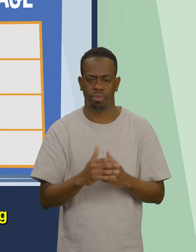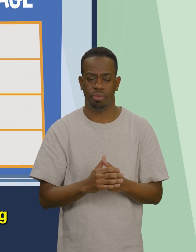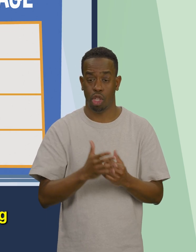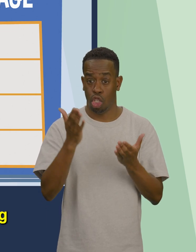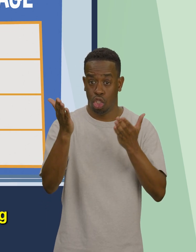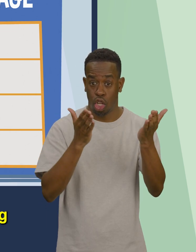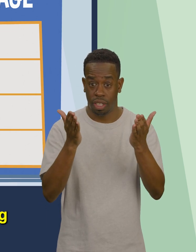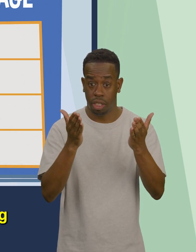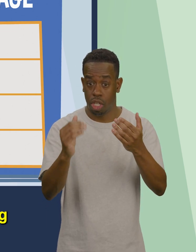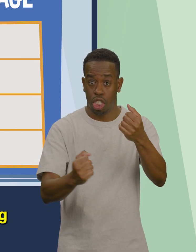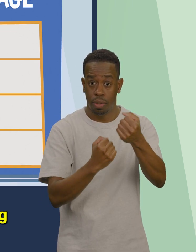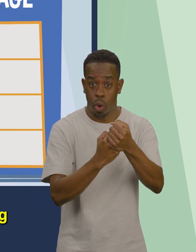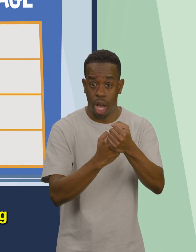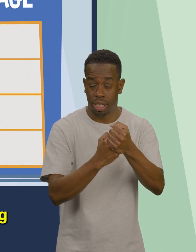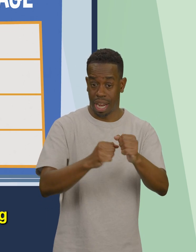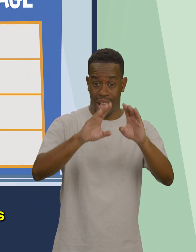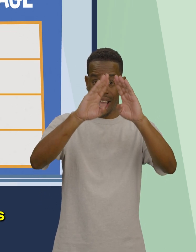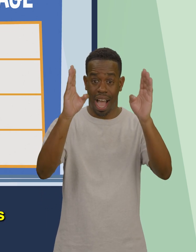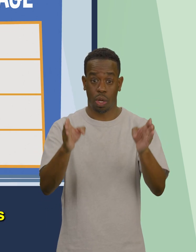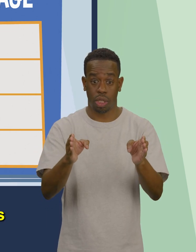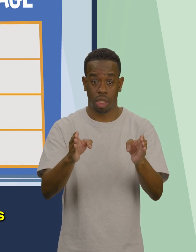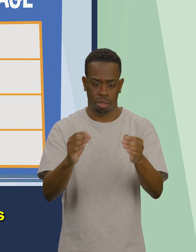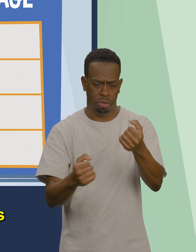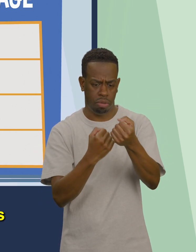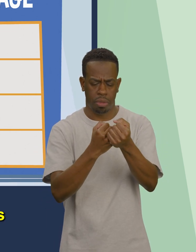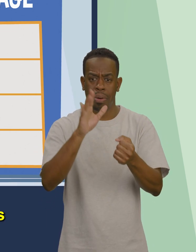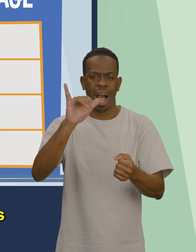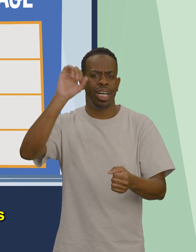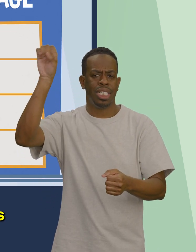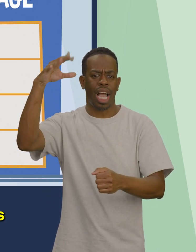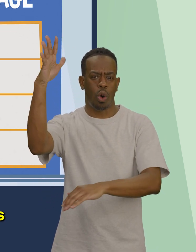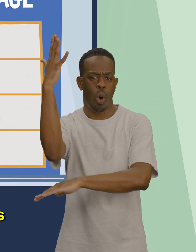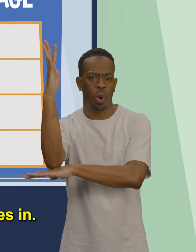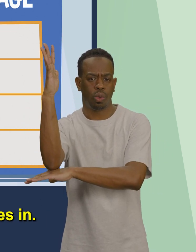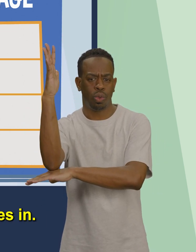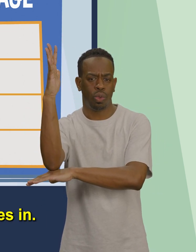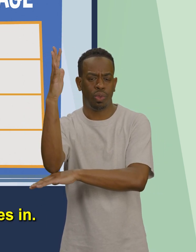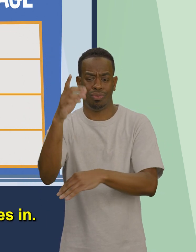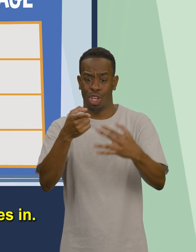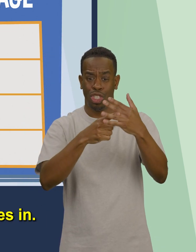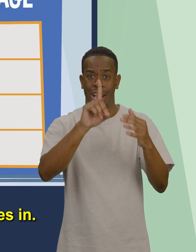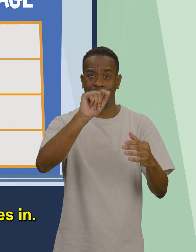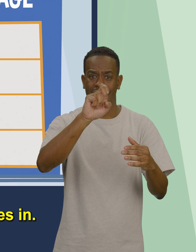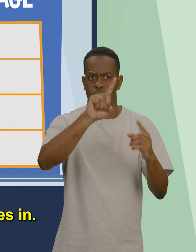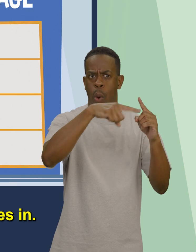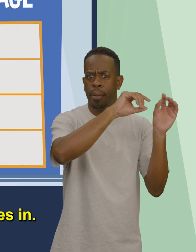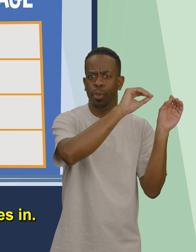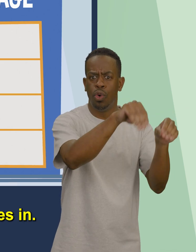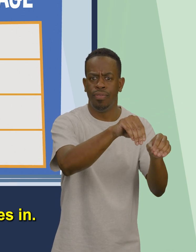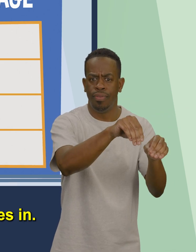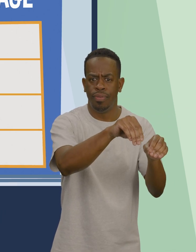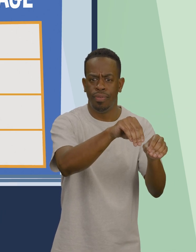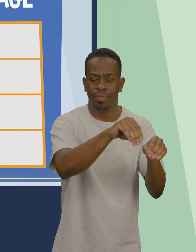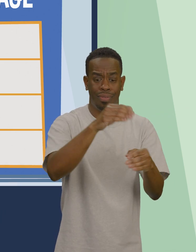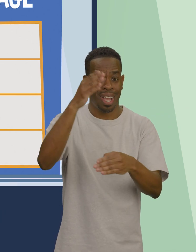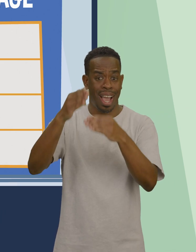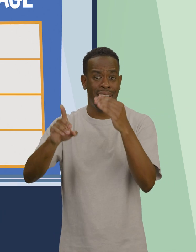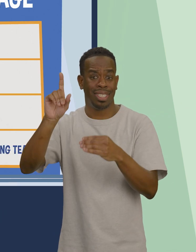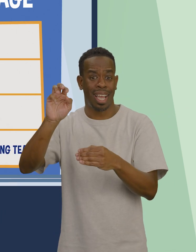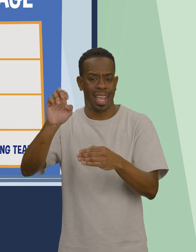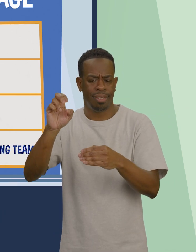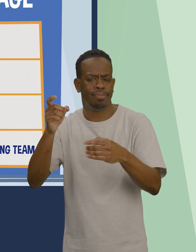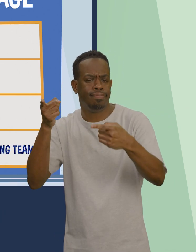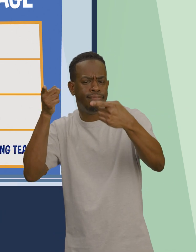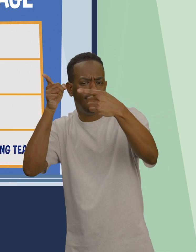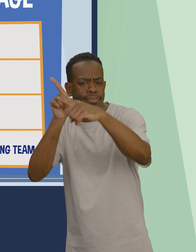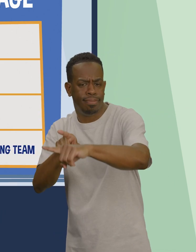Service support, housing. Supported by Sunny Oaks. The start date is when he moves in. The end date